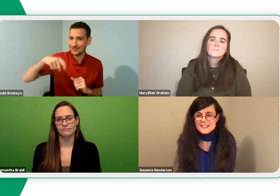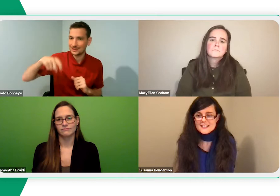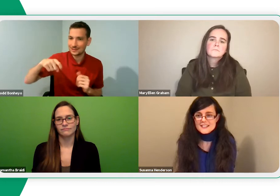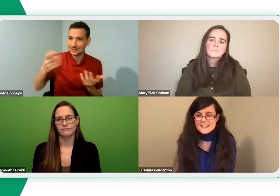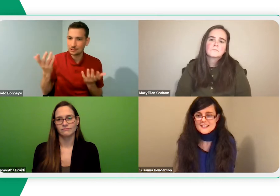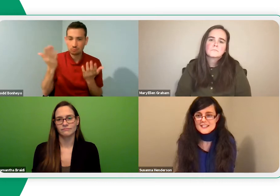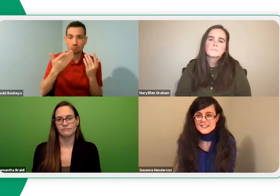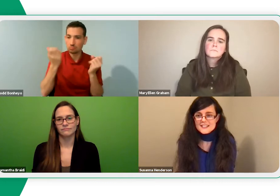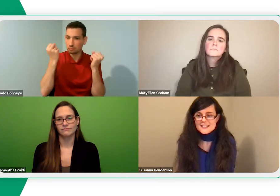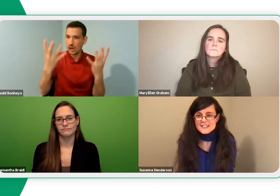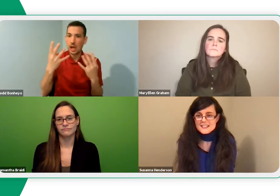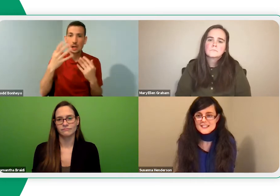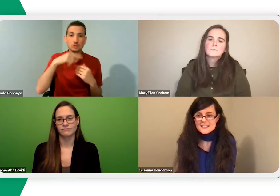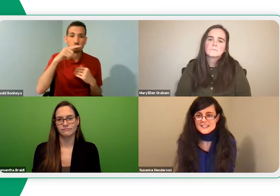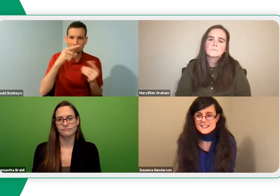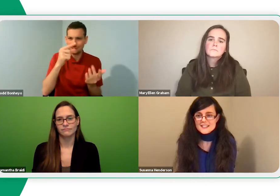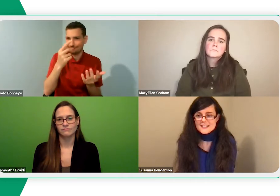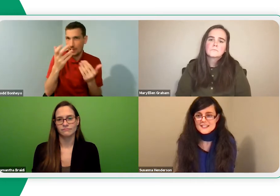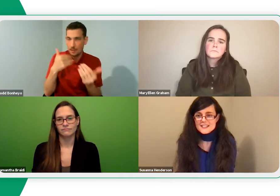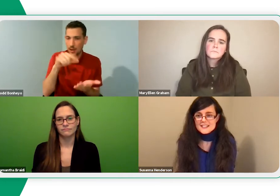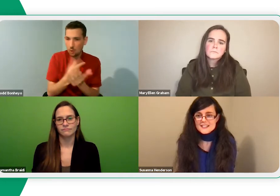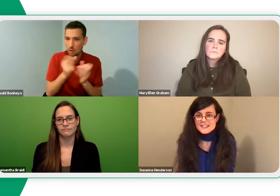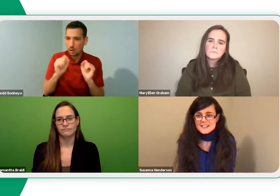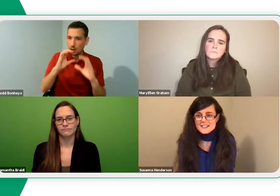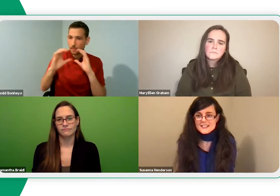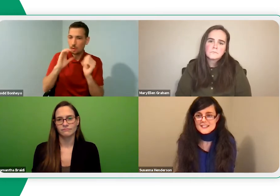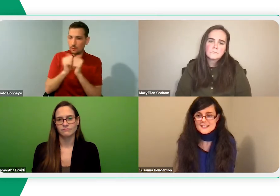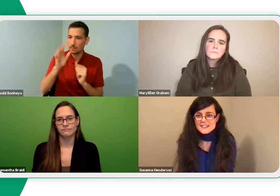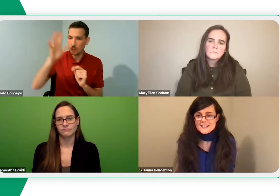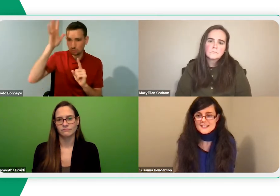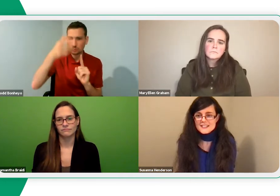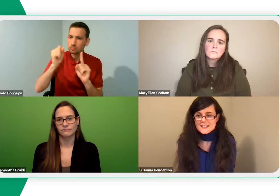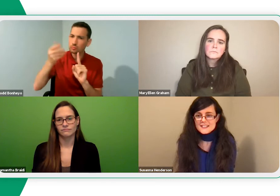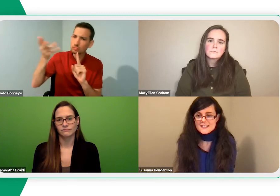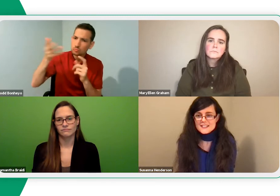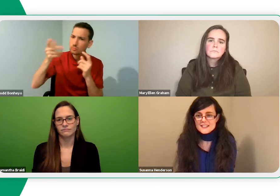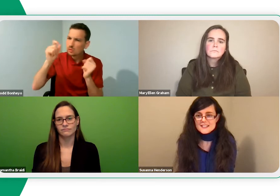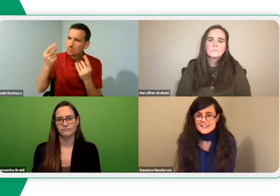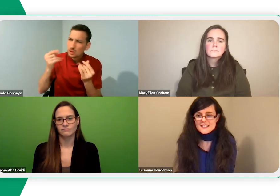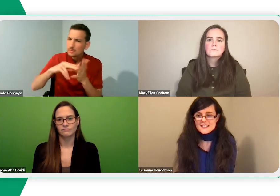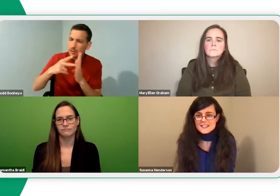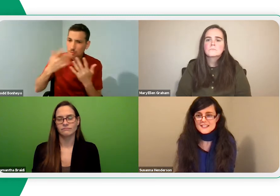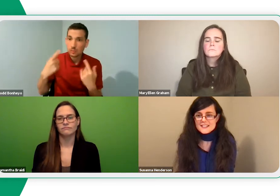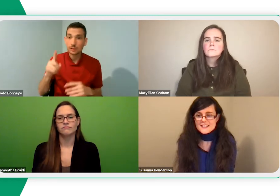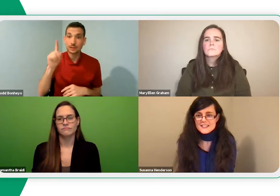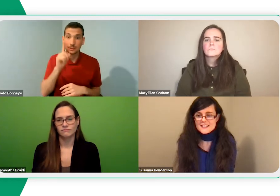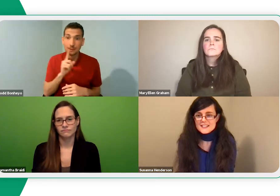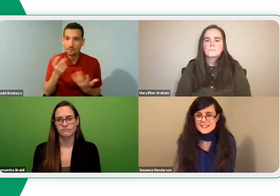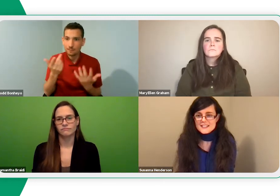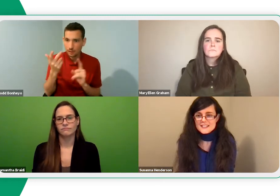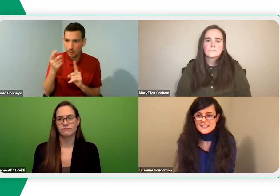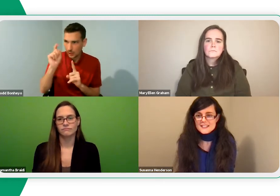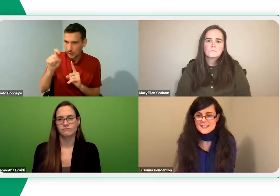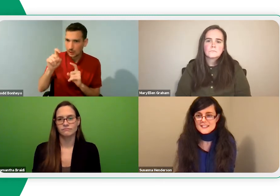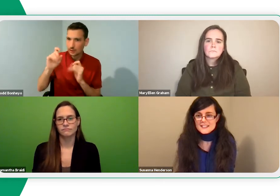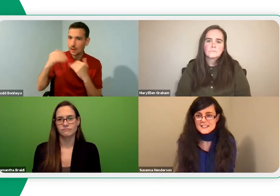can communicate with your parents and ask them these questions, I mean, a lot of hearing parents will talk with their